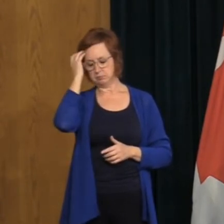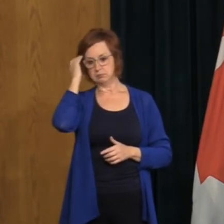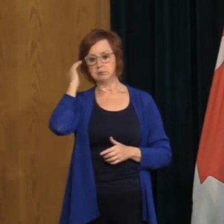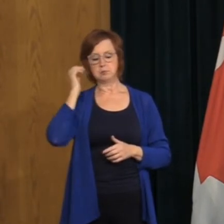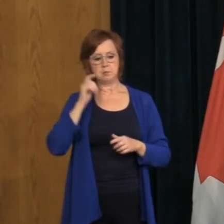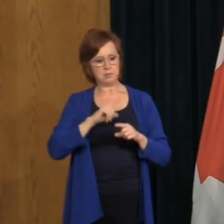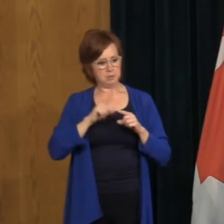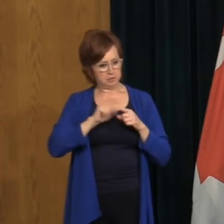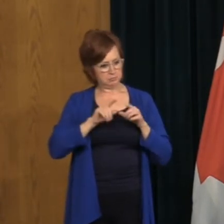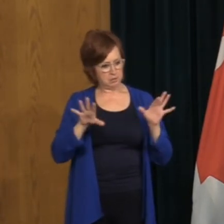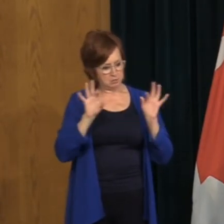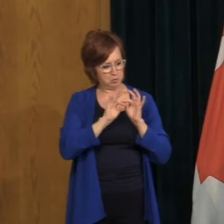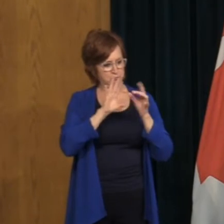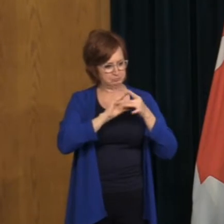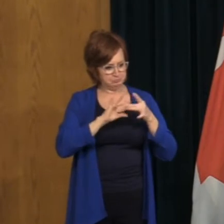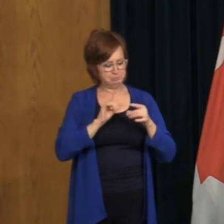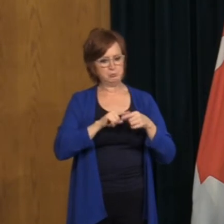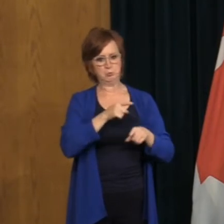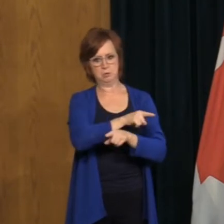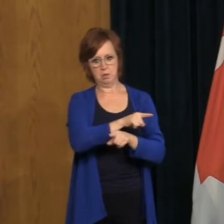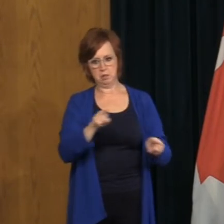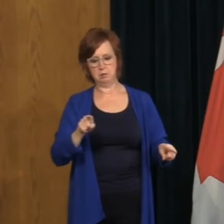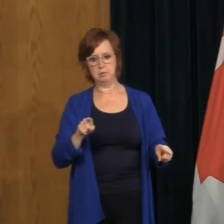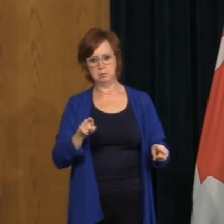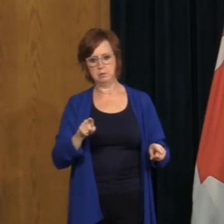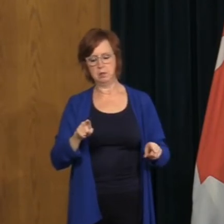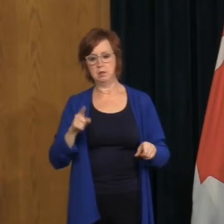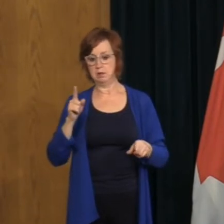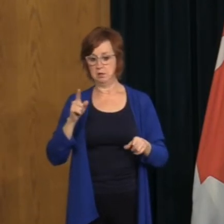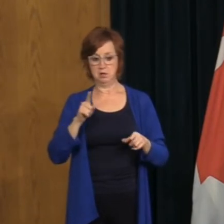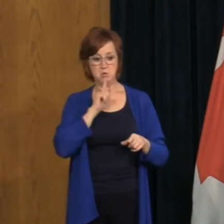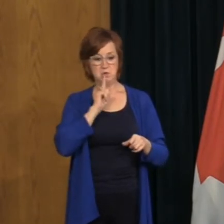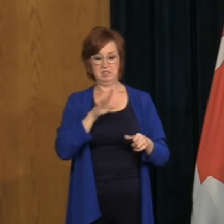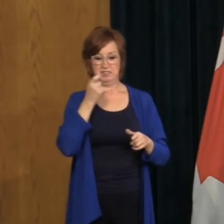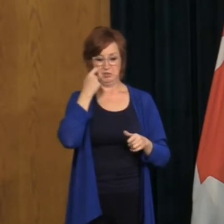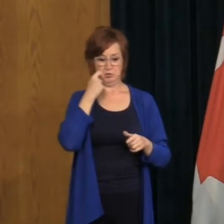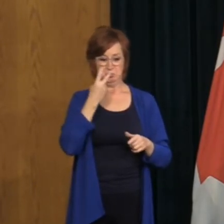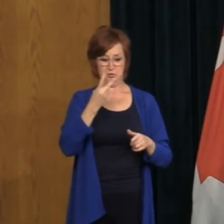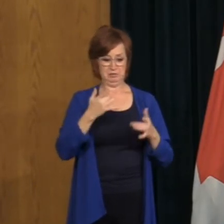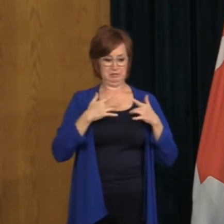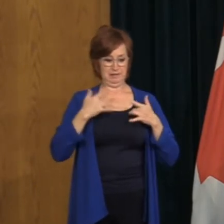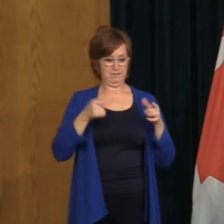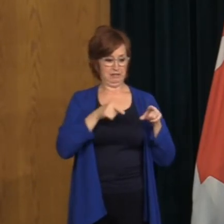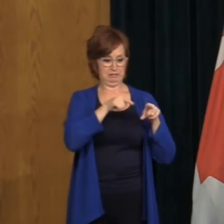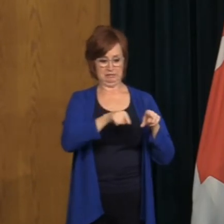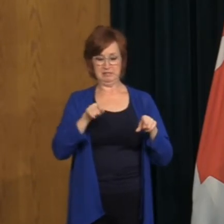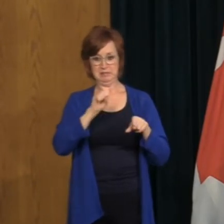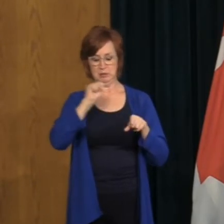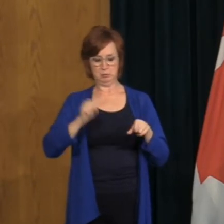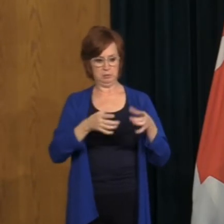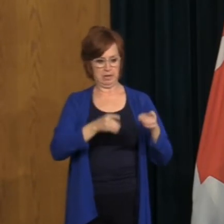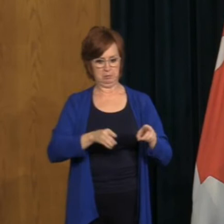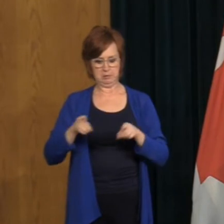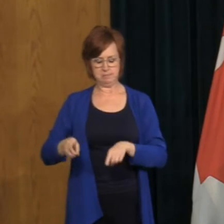and I think it's a reminder for all of us. It really is a reminder for all of us that this virus is here at least until such time we have access